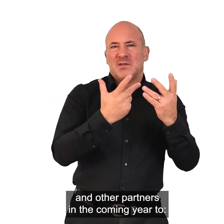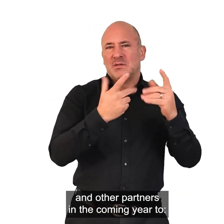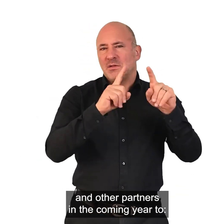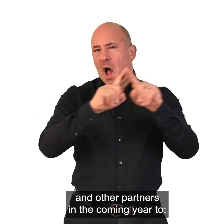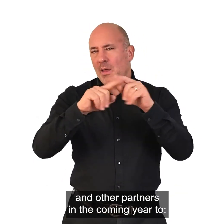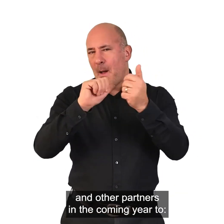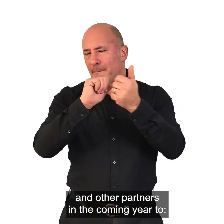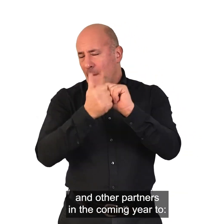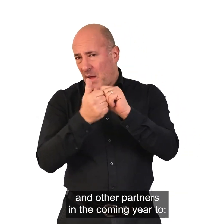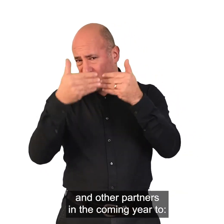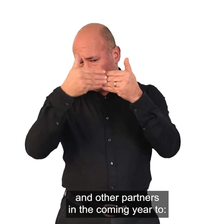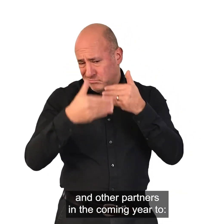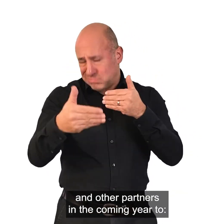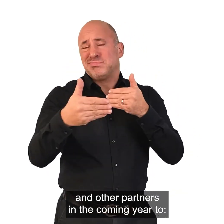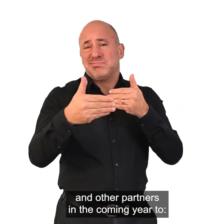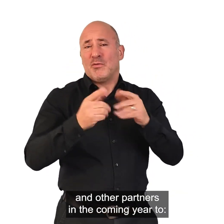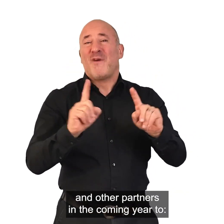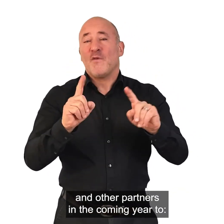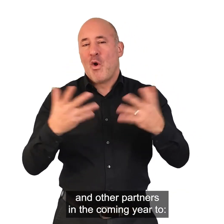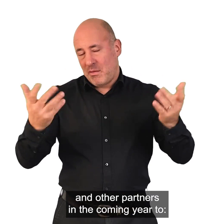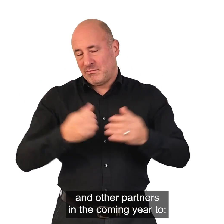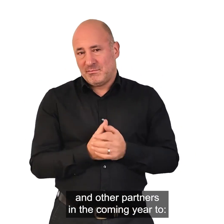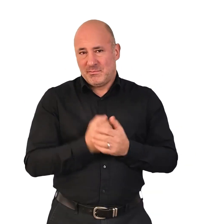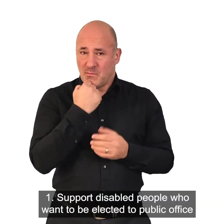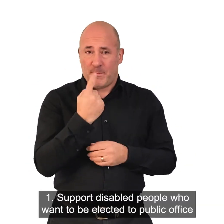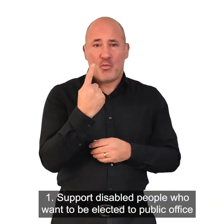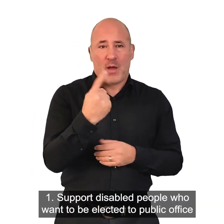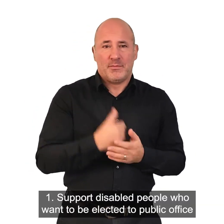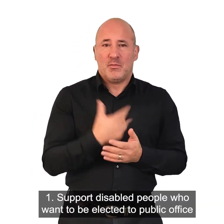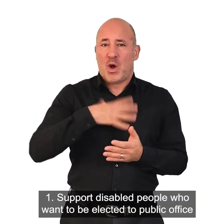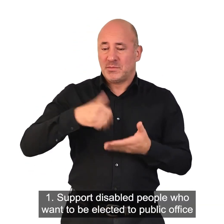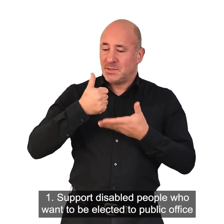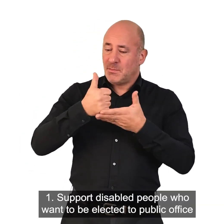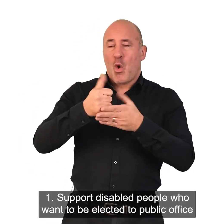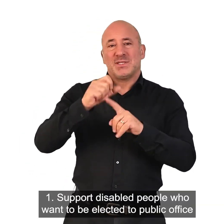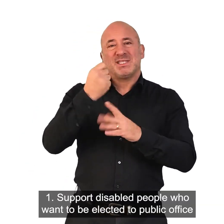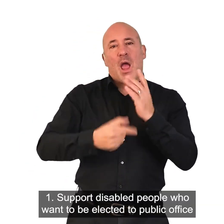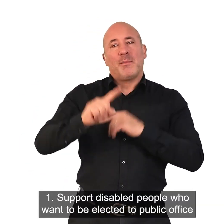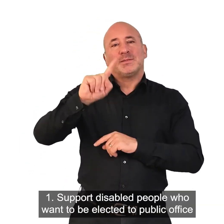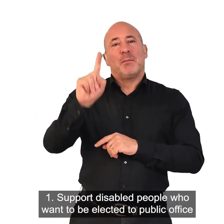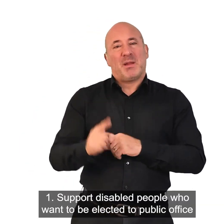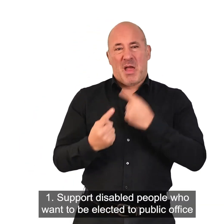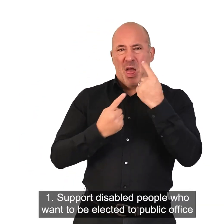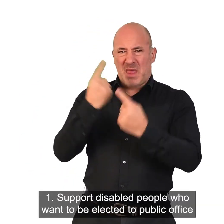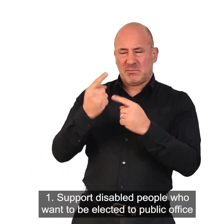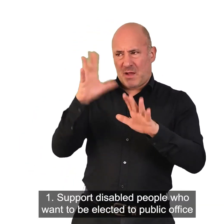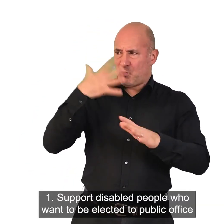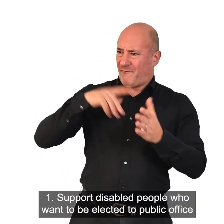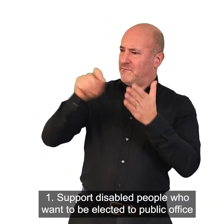organisations, and other partners in the coming year to 1. Support disabled people who want to be elected to public